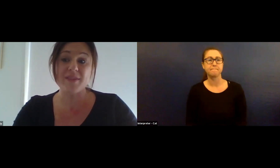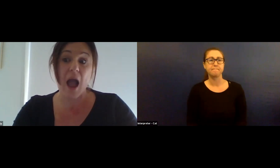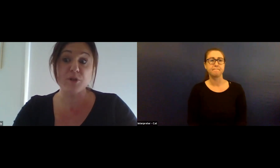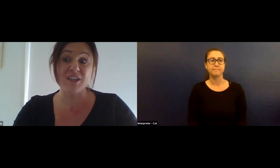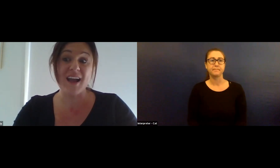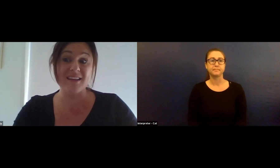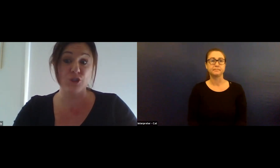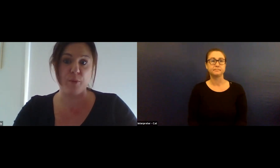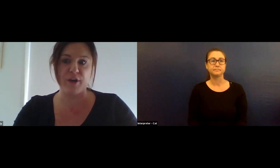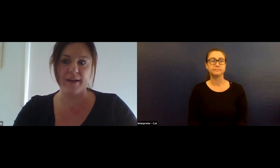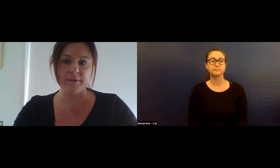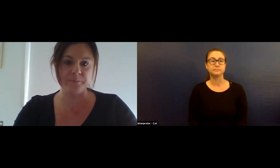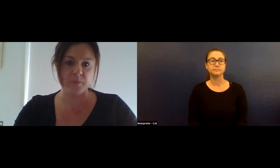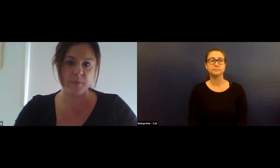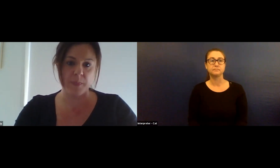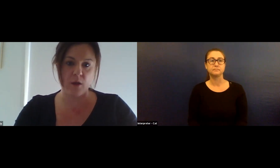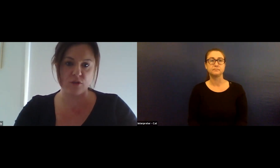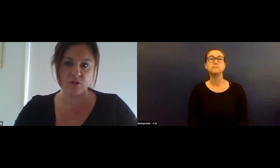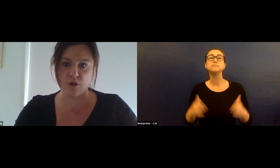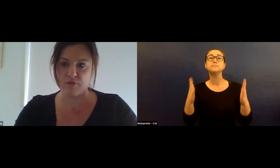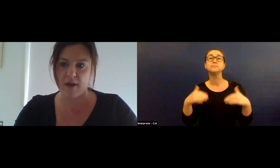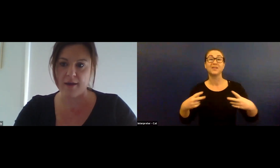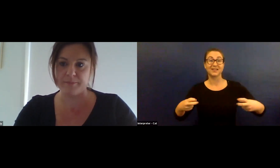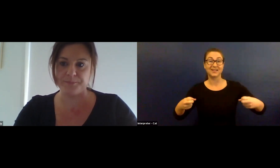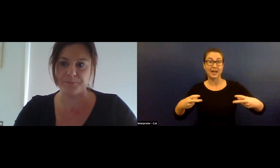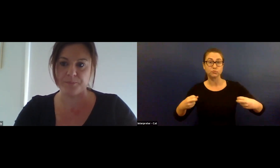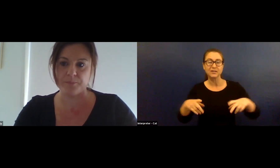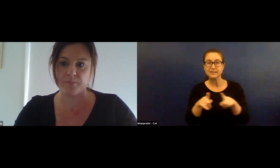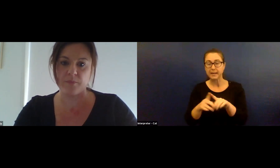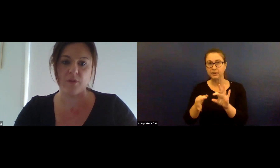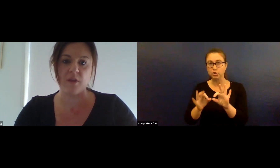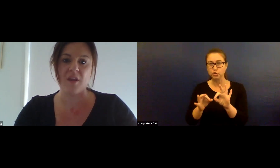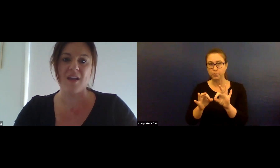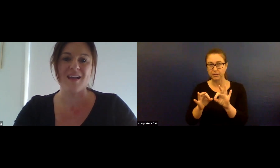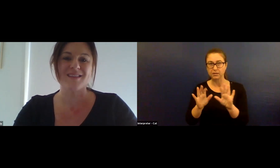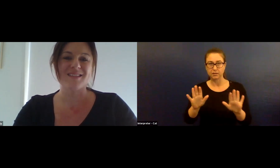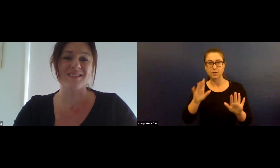So with captioning and interpreting, I'll just go through that.